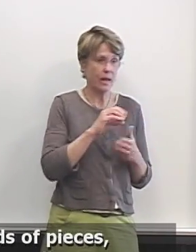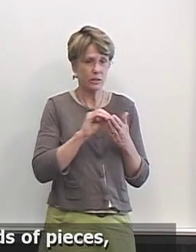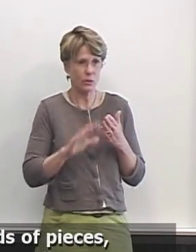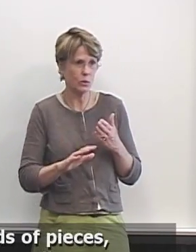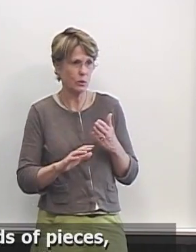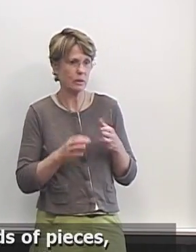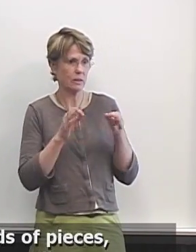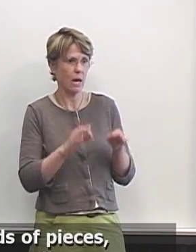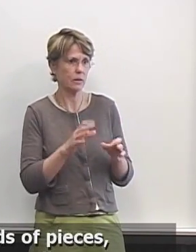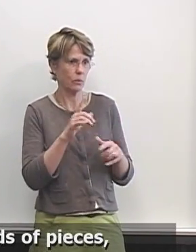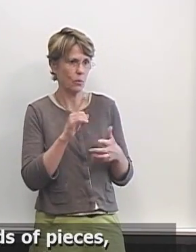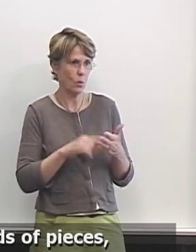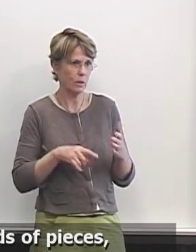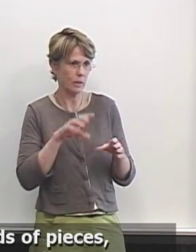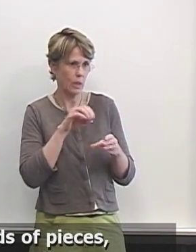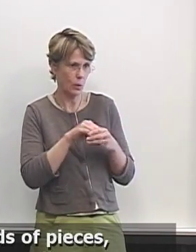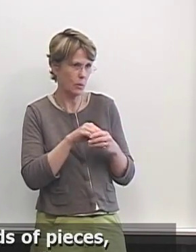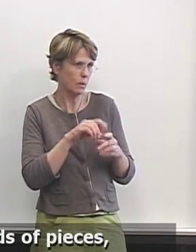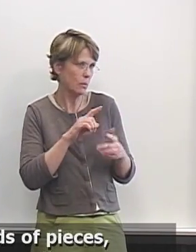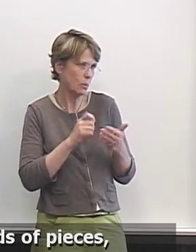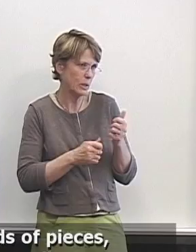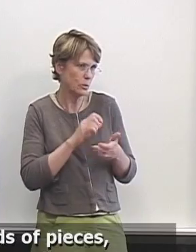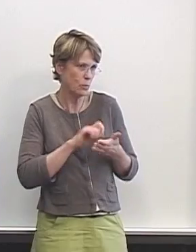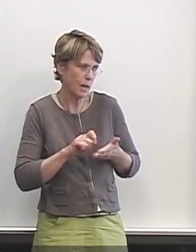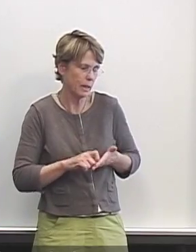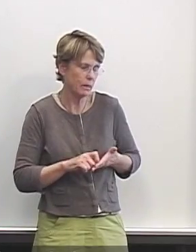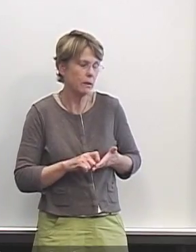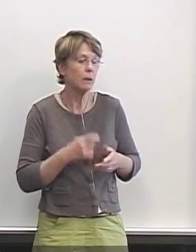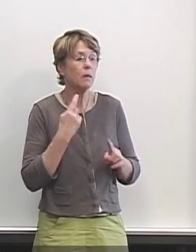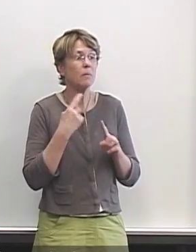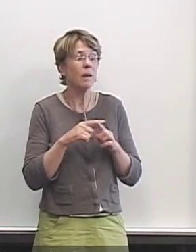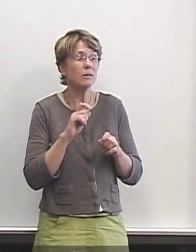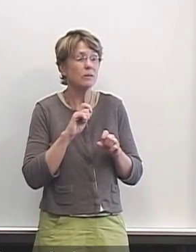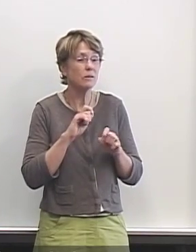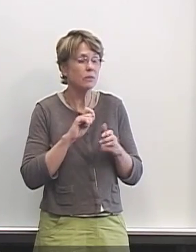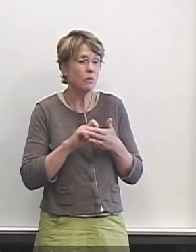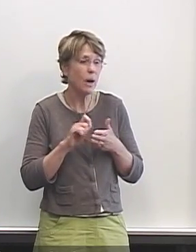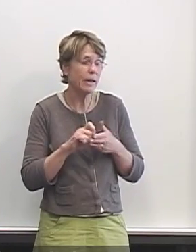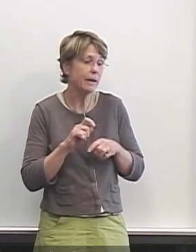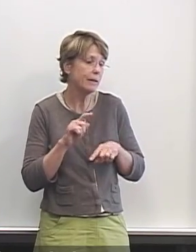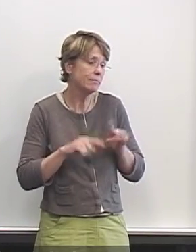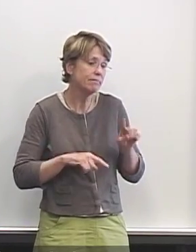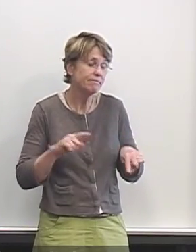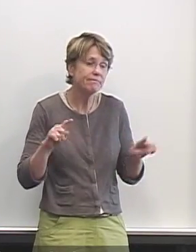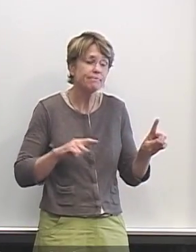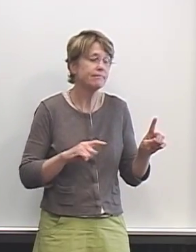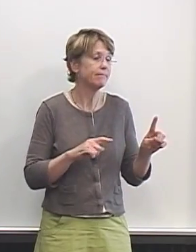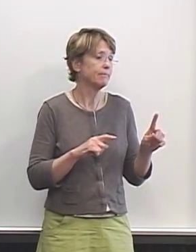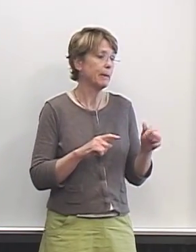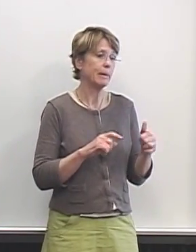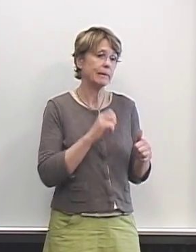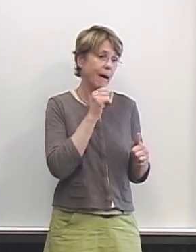what kinds of pieces, and it's very diverse. It can be informal pieces